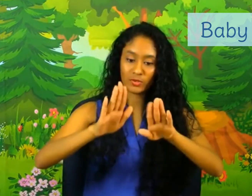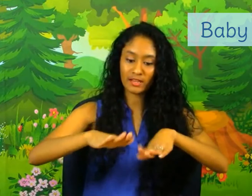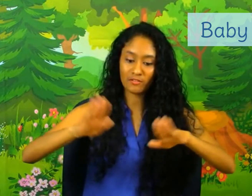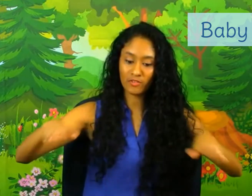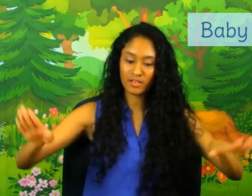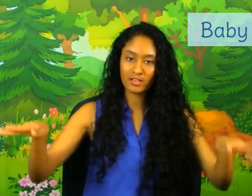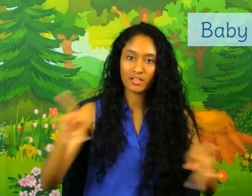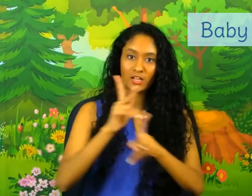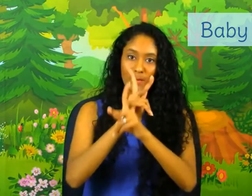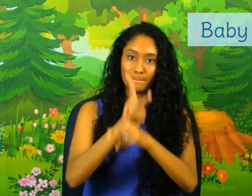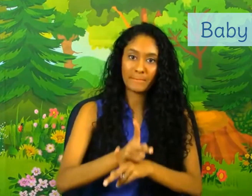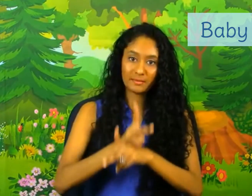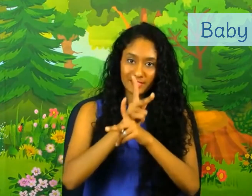have babysitter,